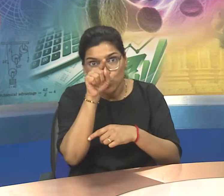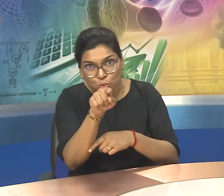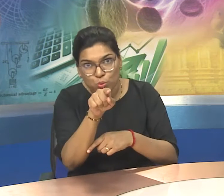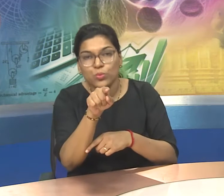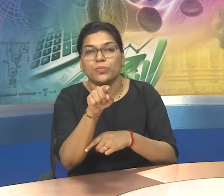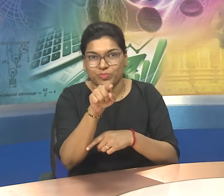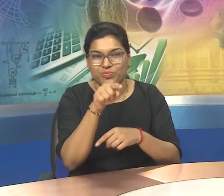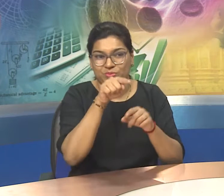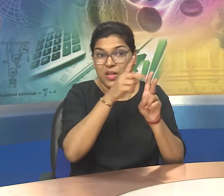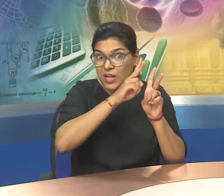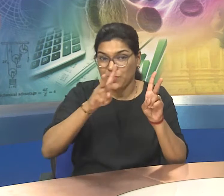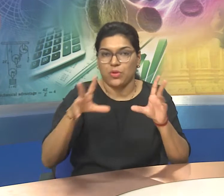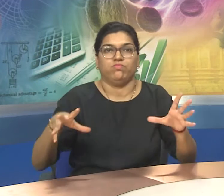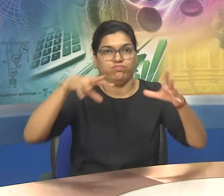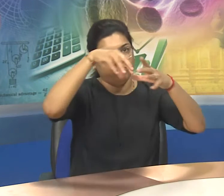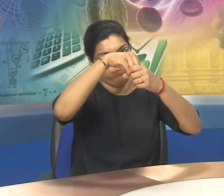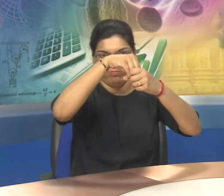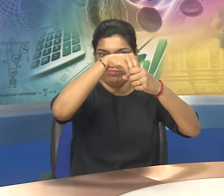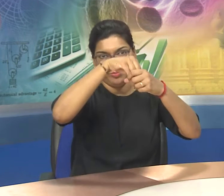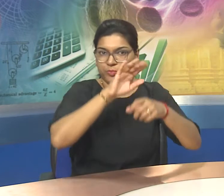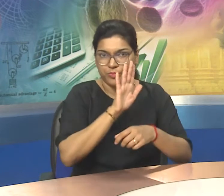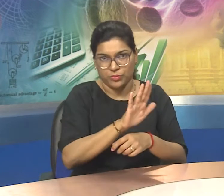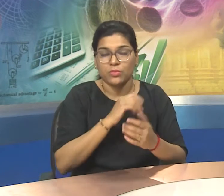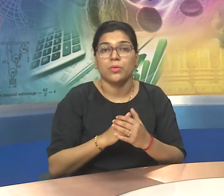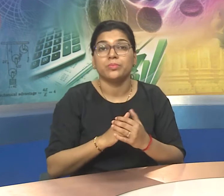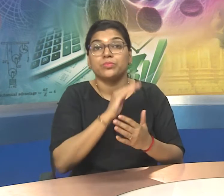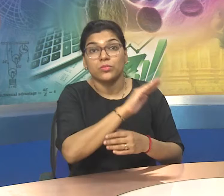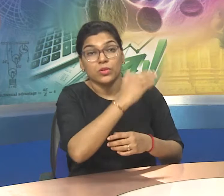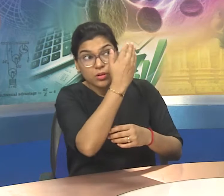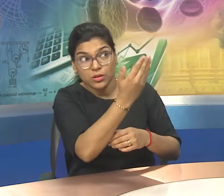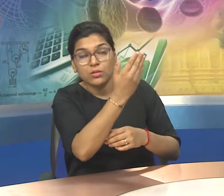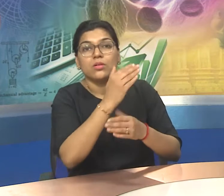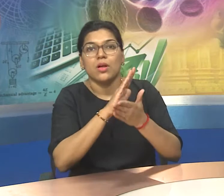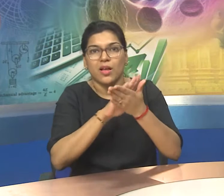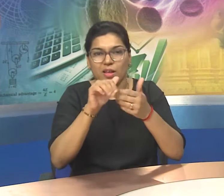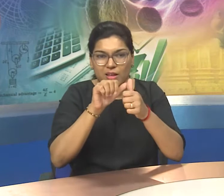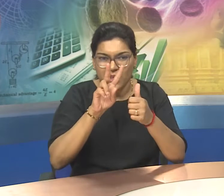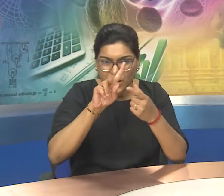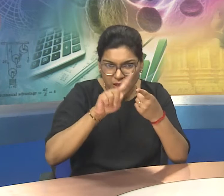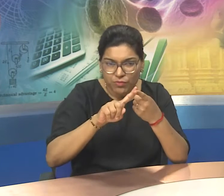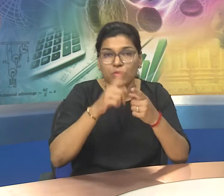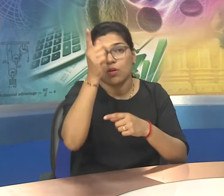I, you. All these words also indicate